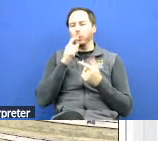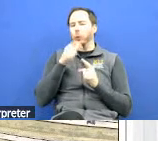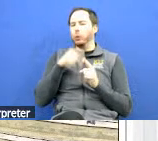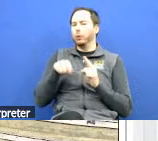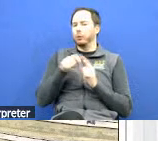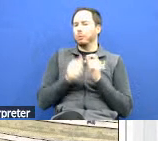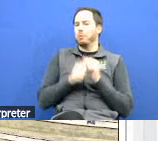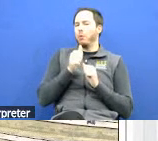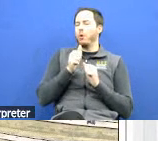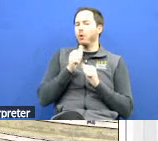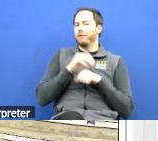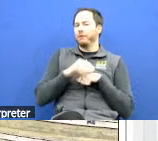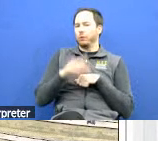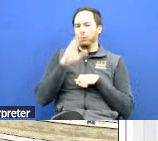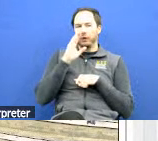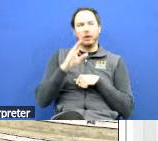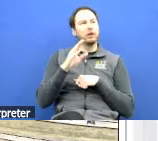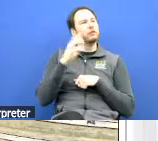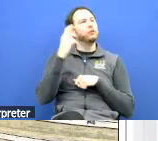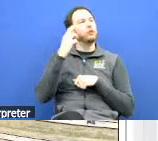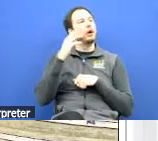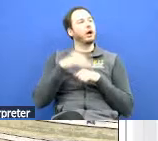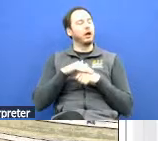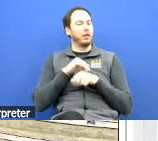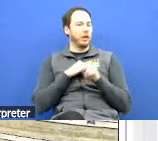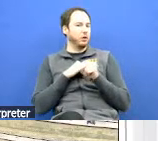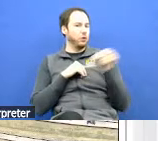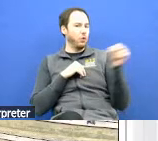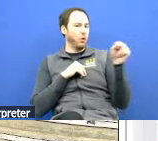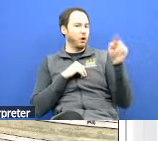maintaining. The reason we have some on the north end,